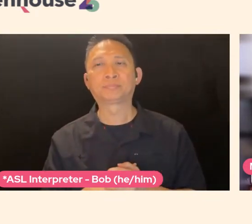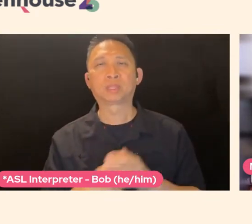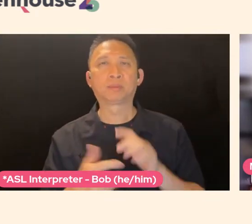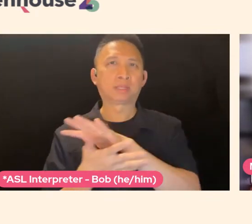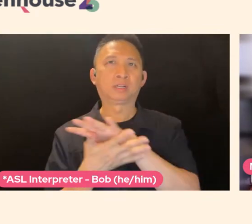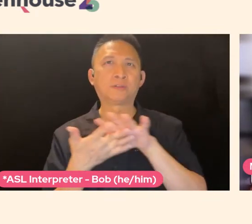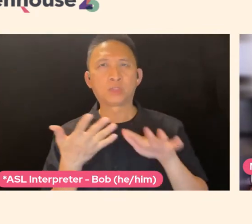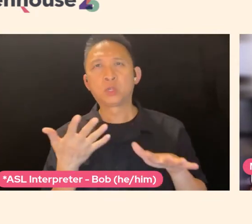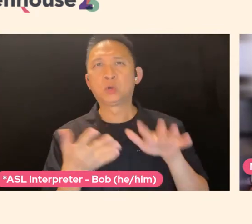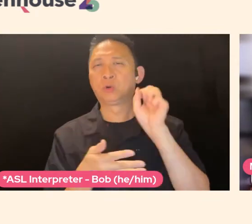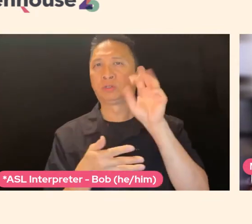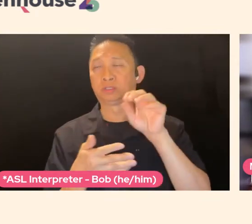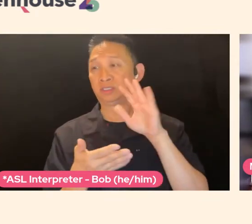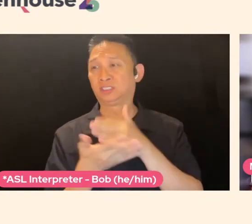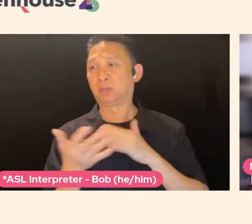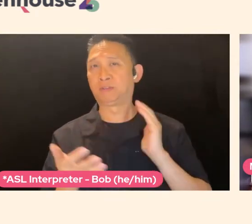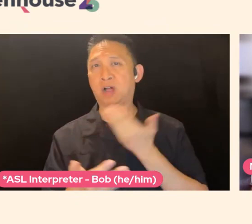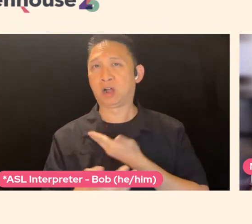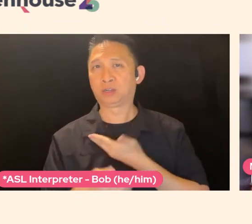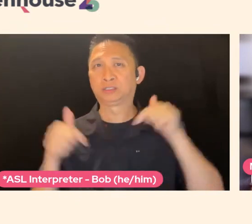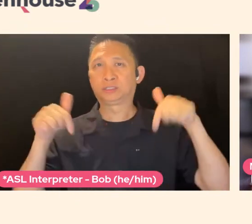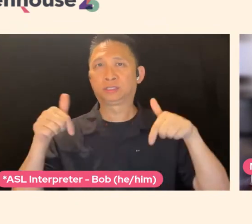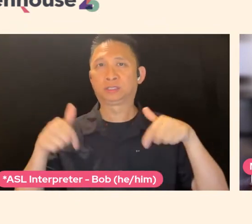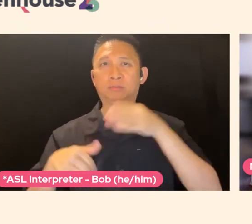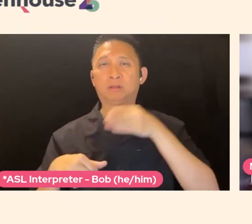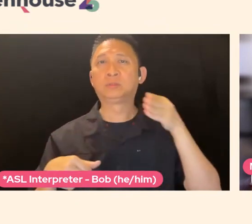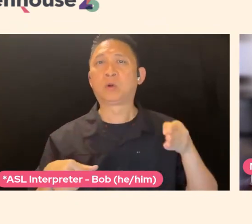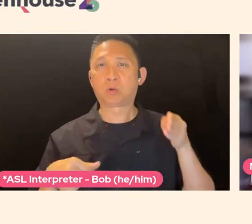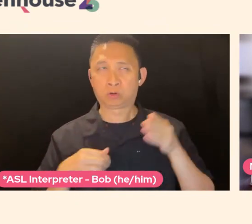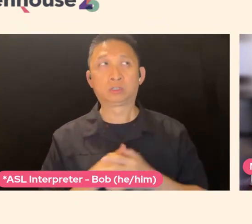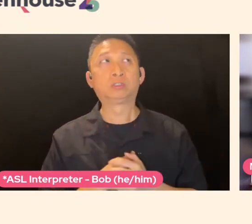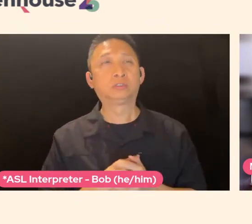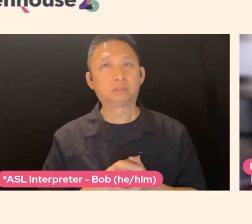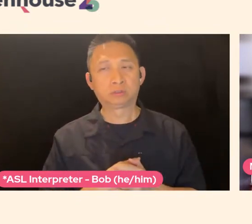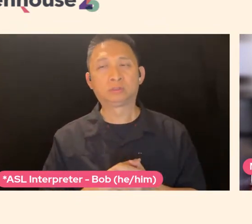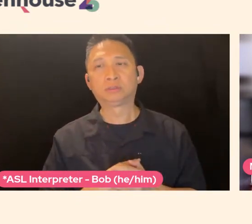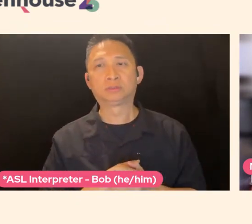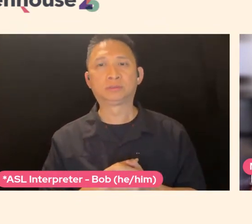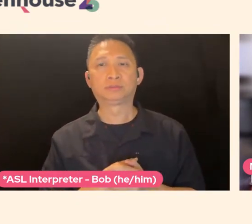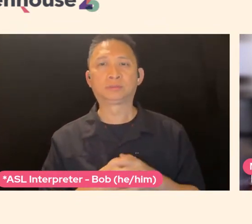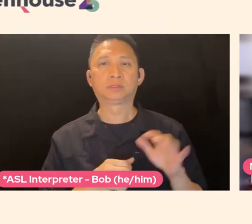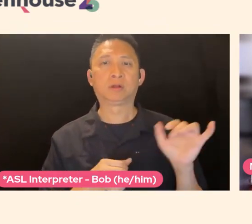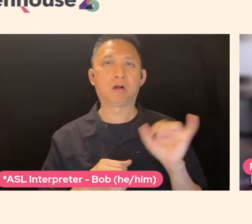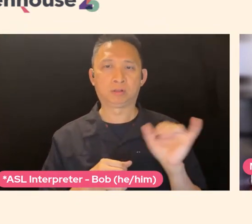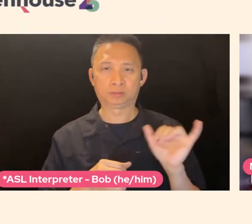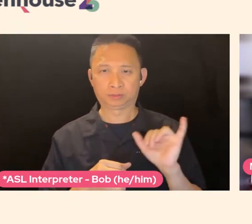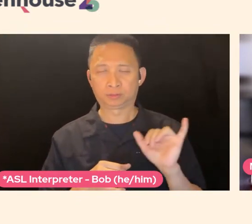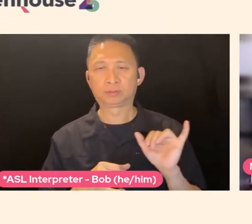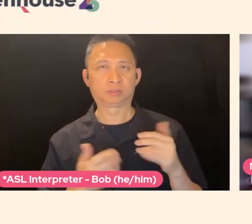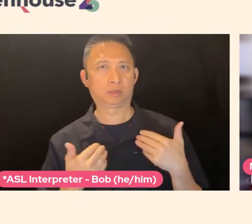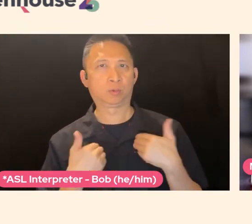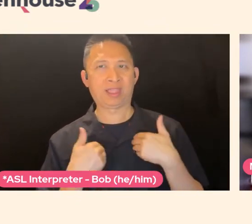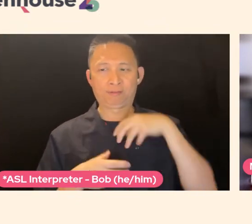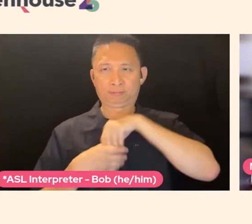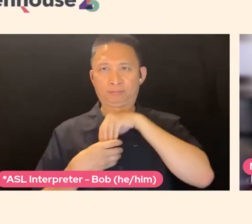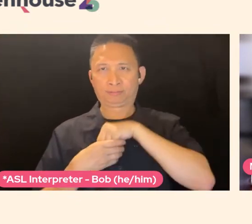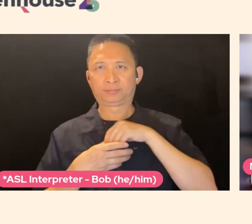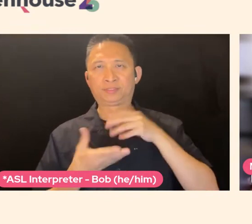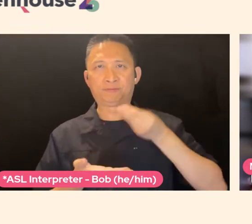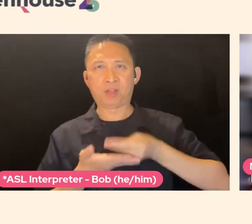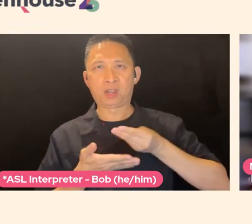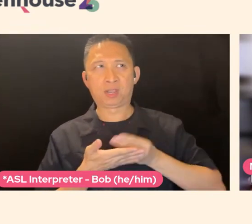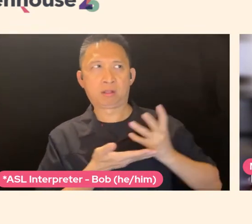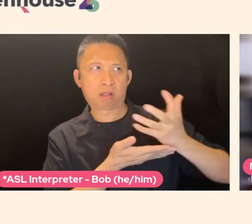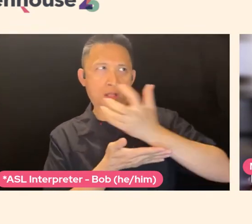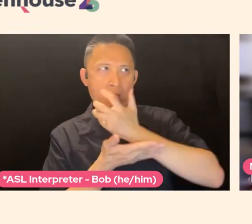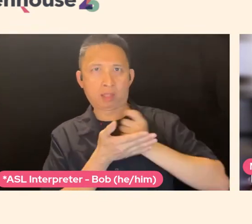of ours here in Baltimore, aside from the own funding that the organization puts in to